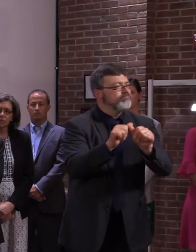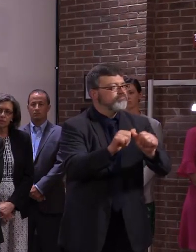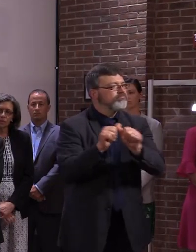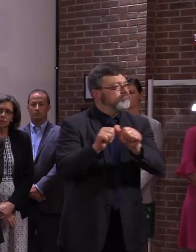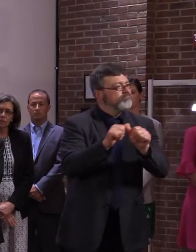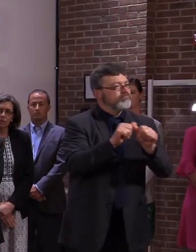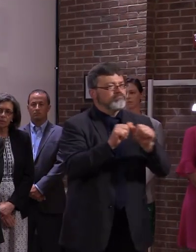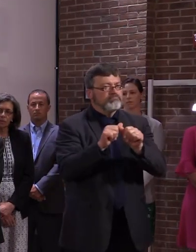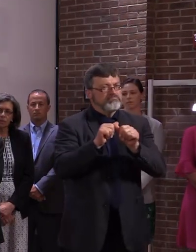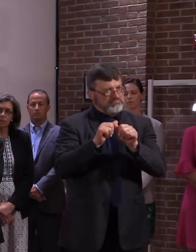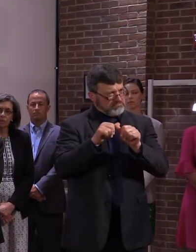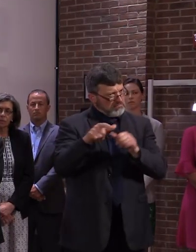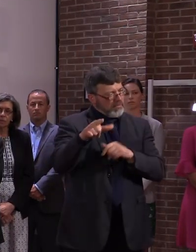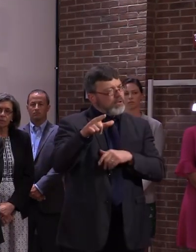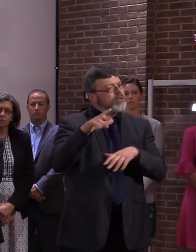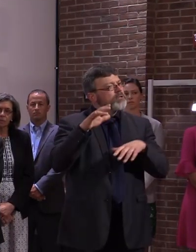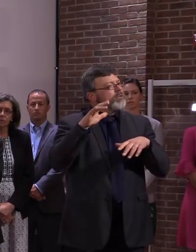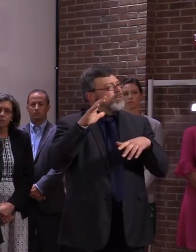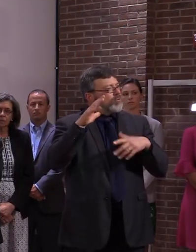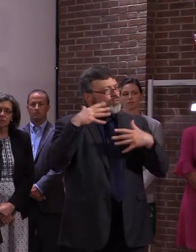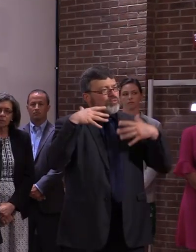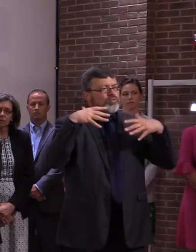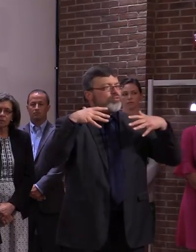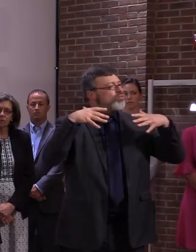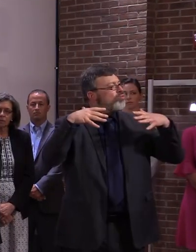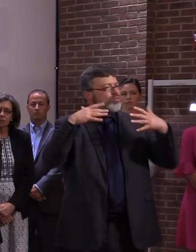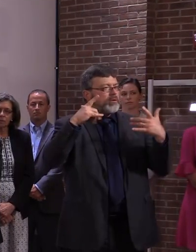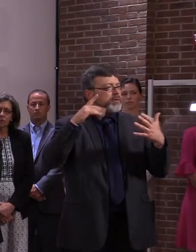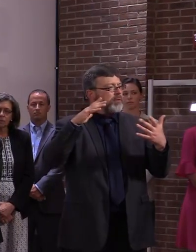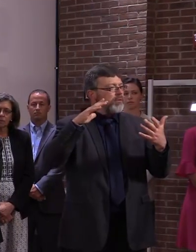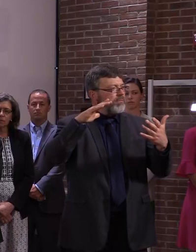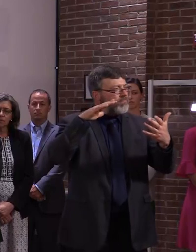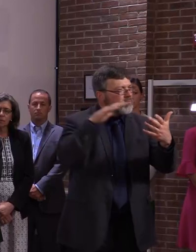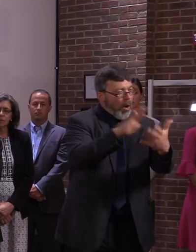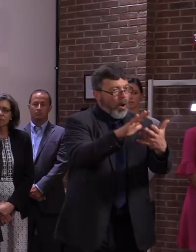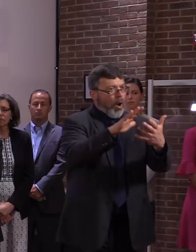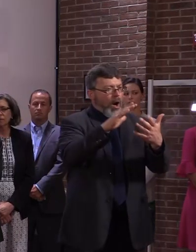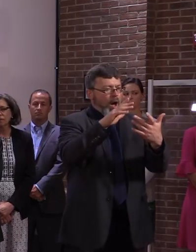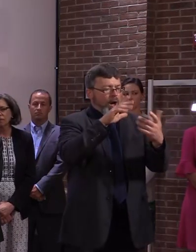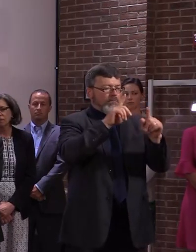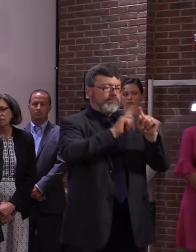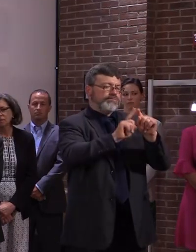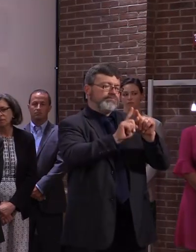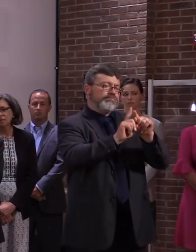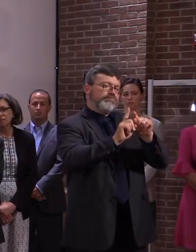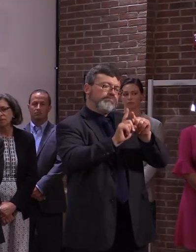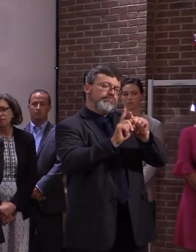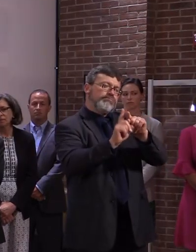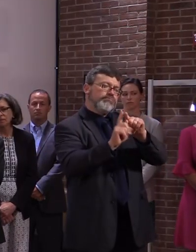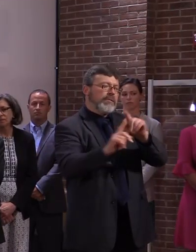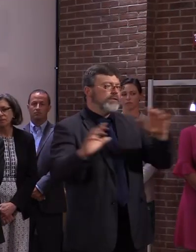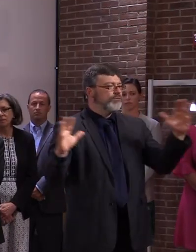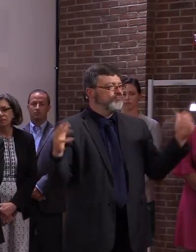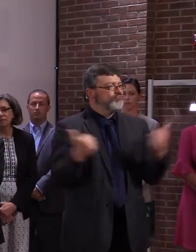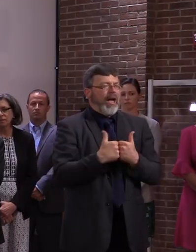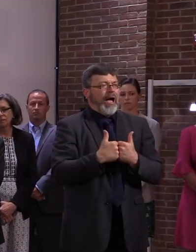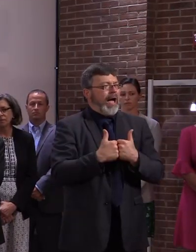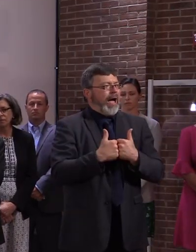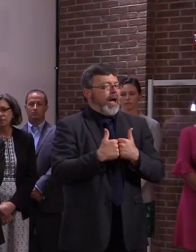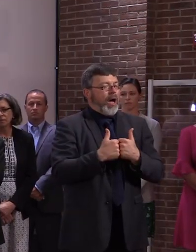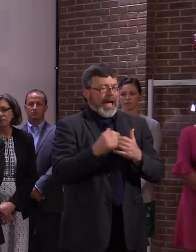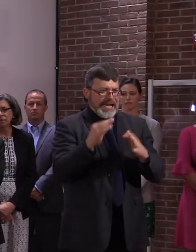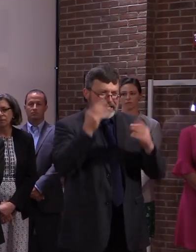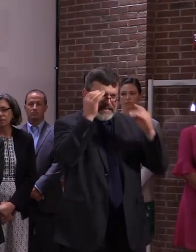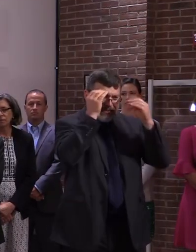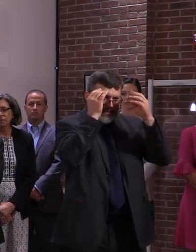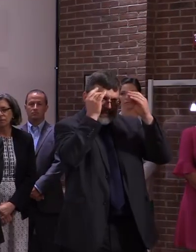these public servants approached each challenge with thoughtfulness, care, compassion, and expertise.